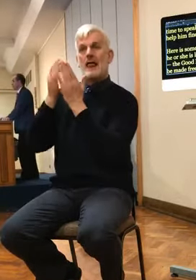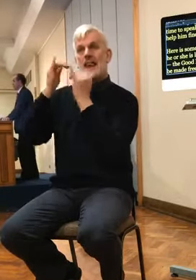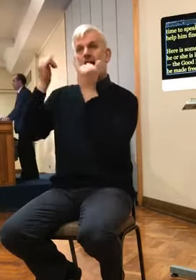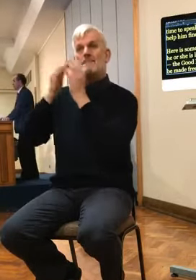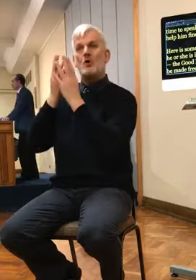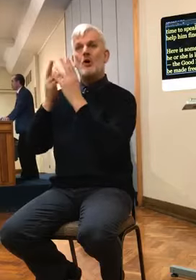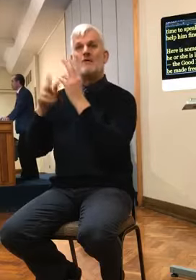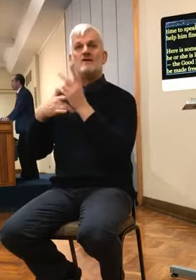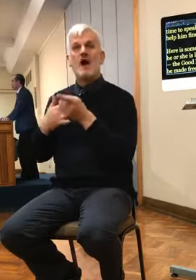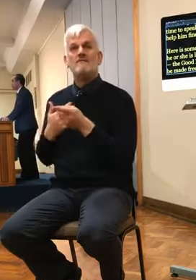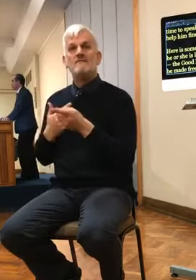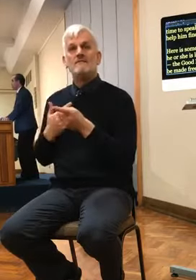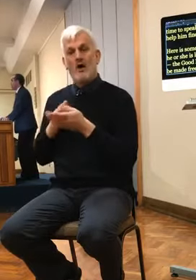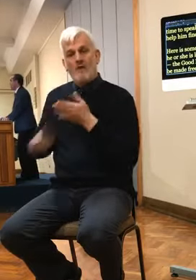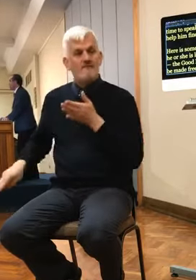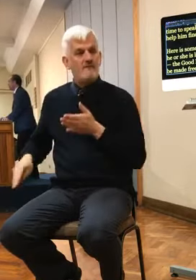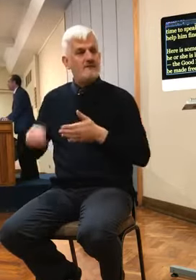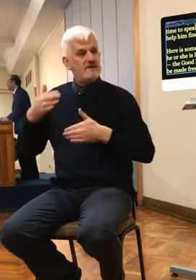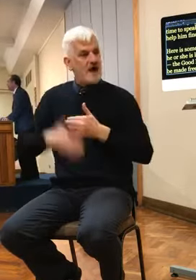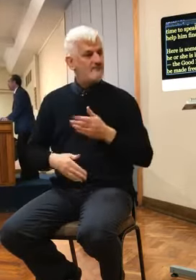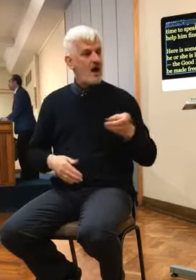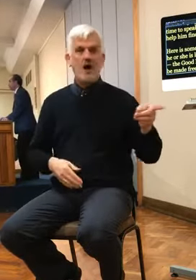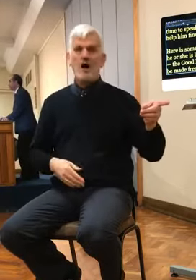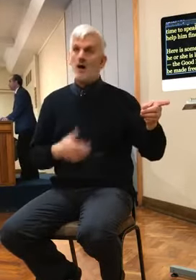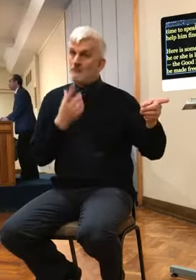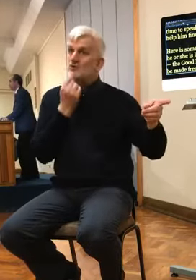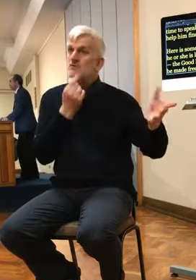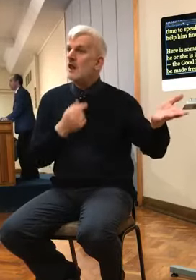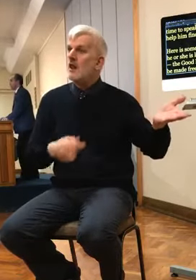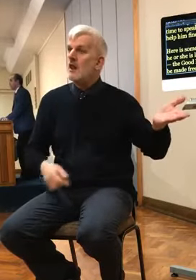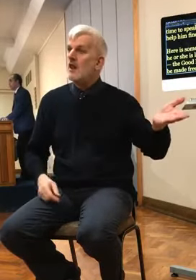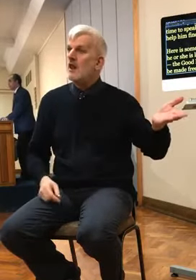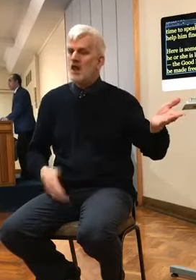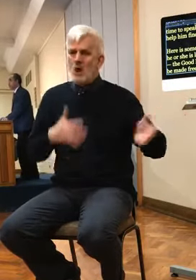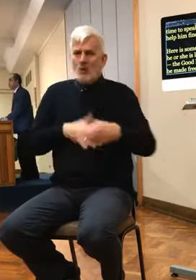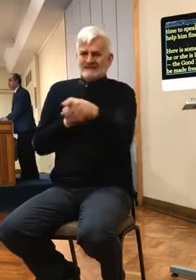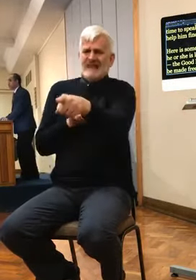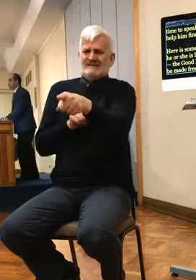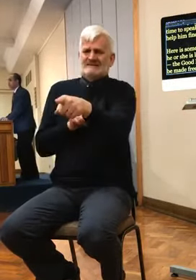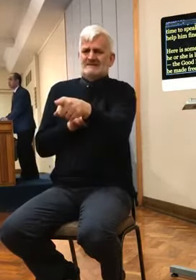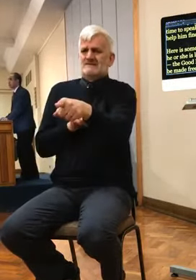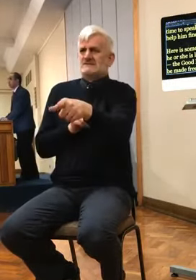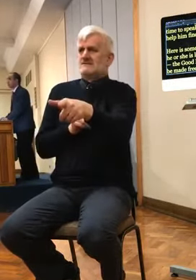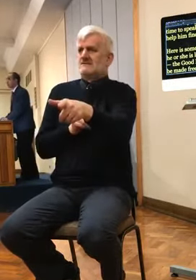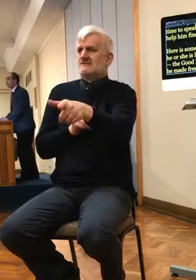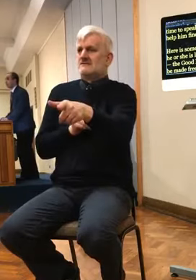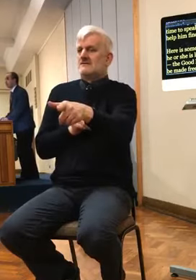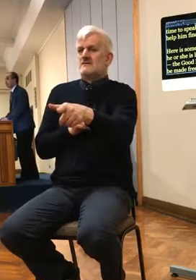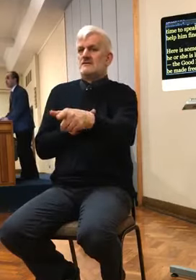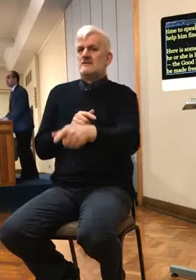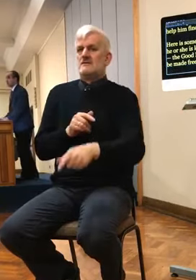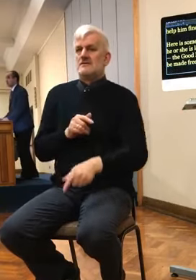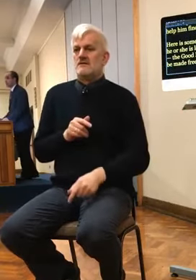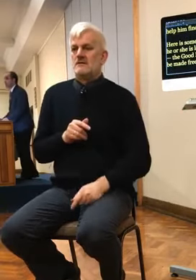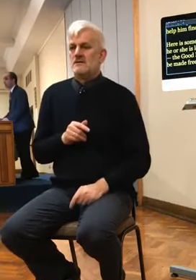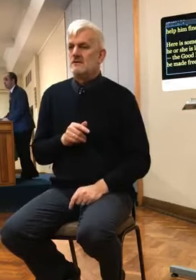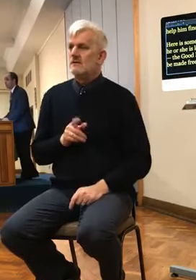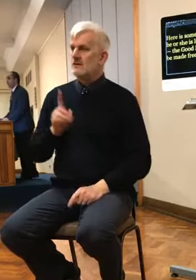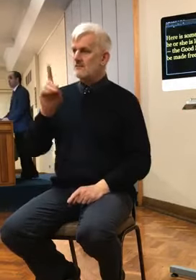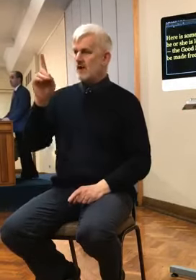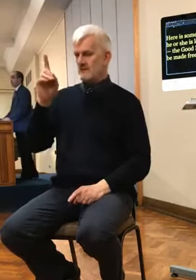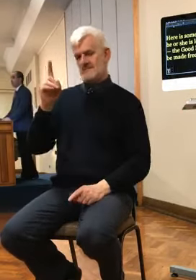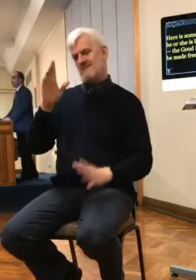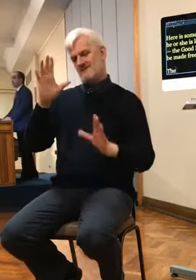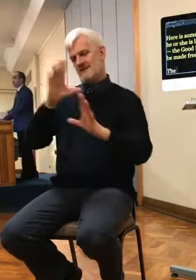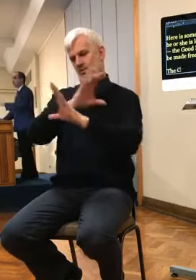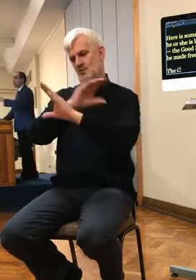assurance. It is assurance. And I can tell you from experience that the Christian religion is the only one which has a Savior